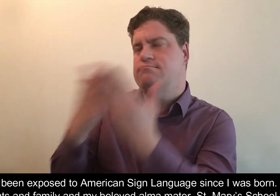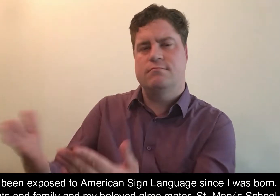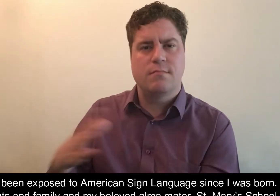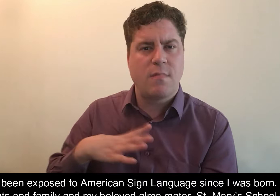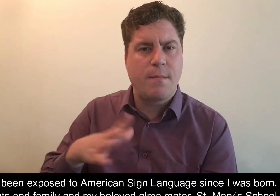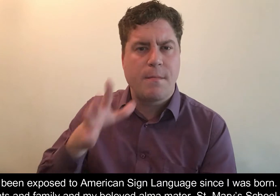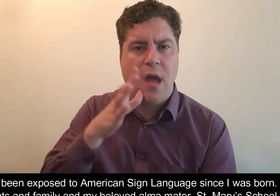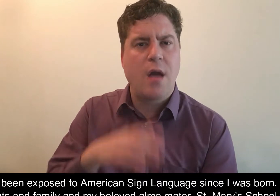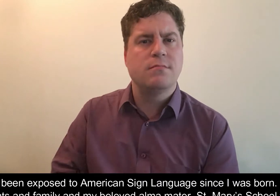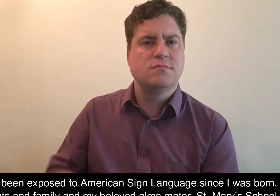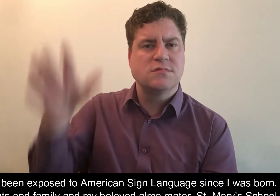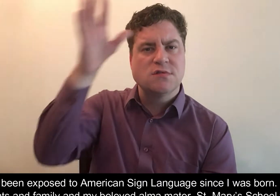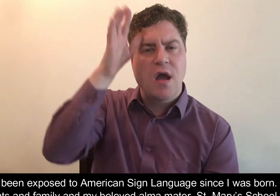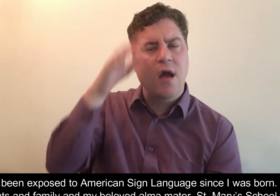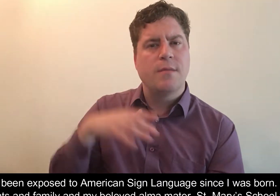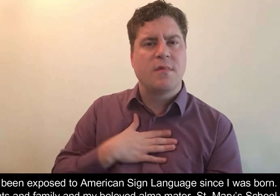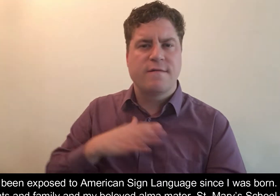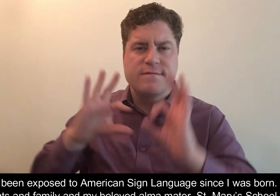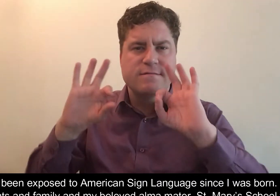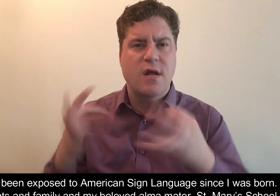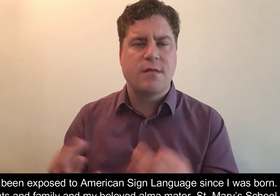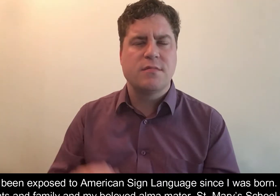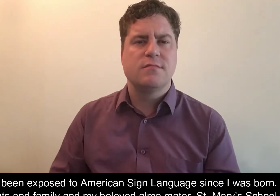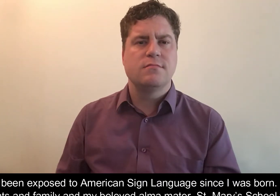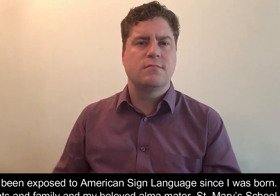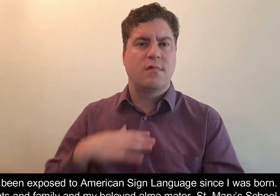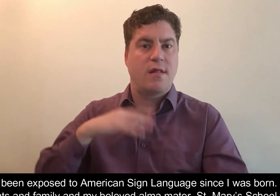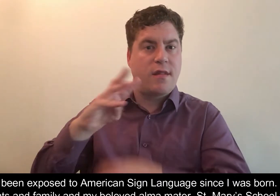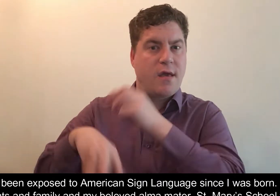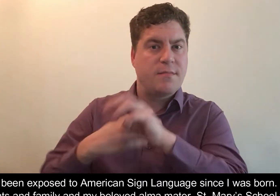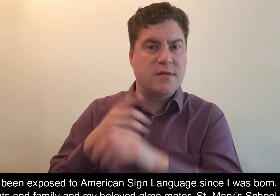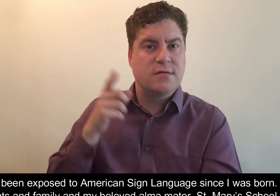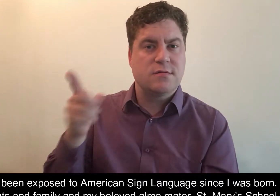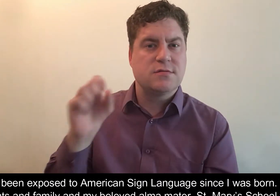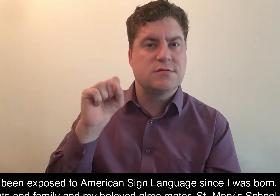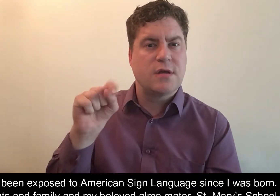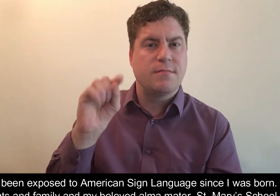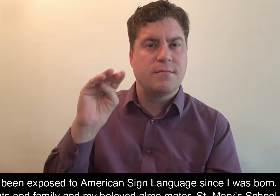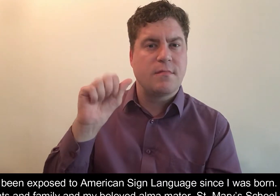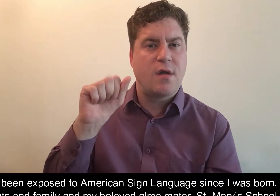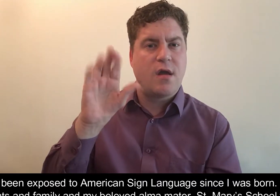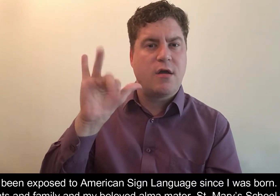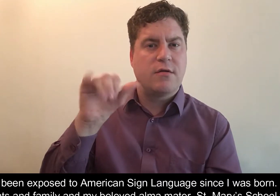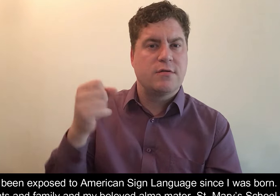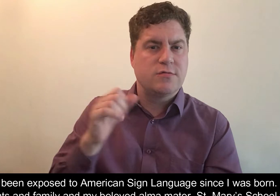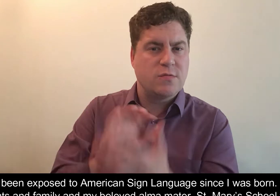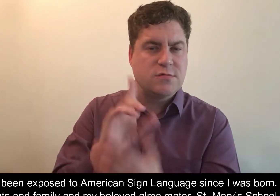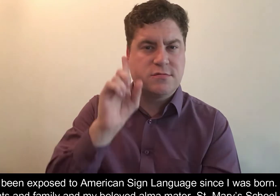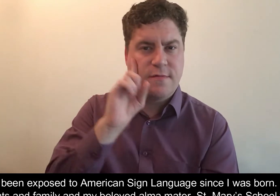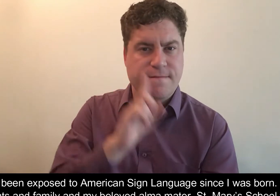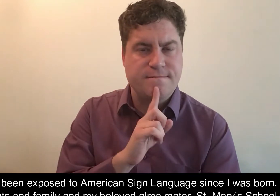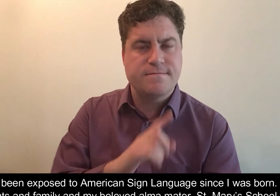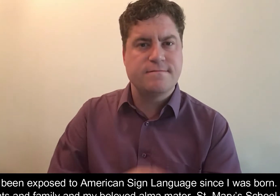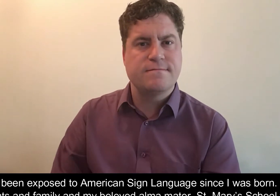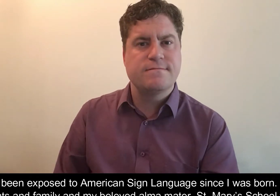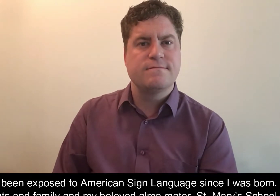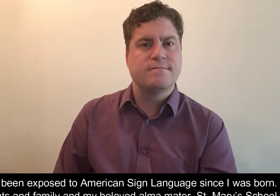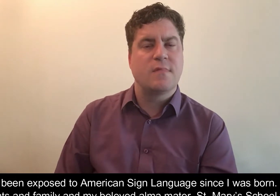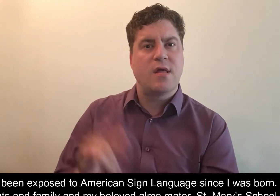Wow. Thanks to my mom, my dad, my family, the world at St. Mary's